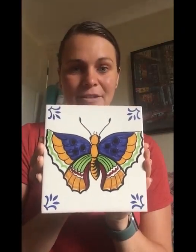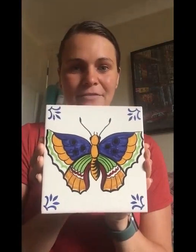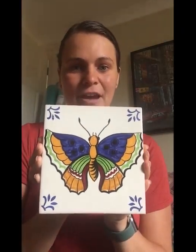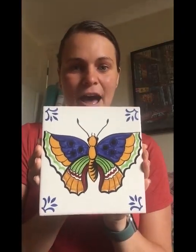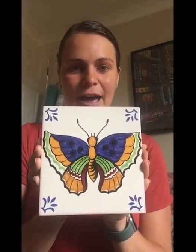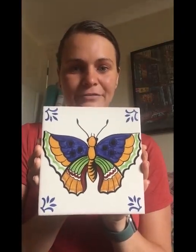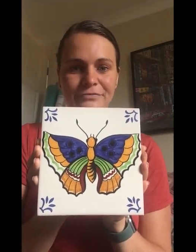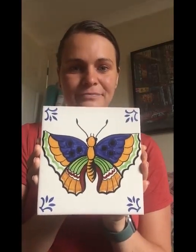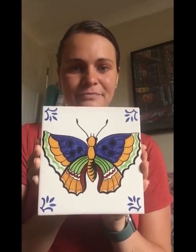Butterfly.